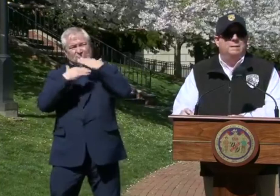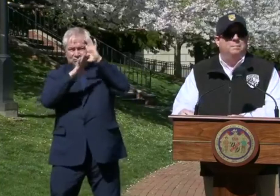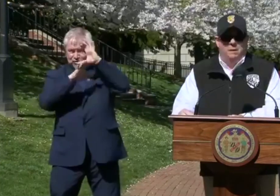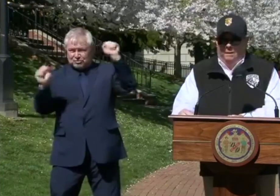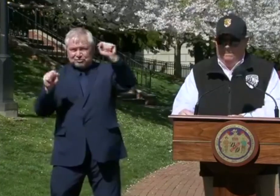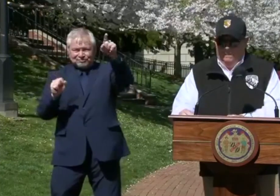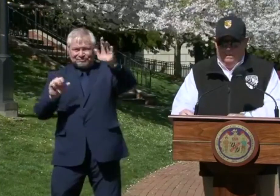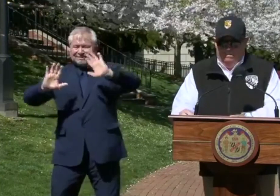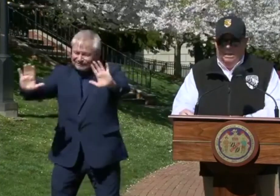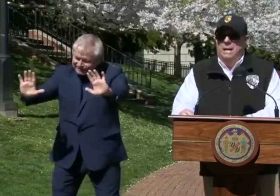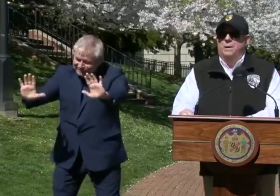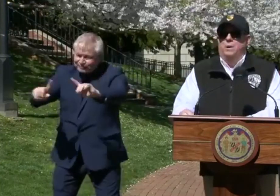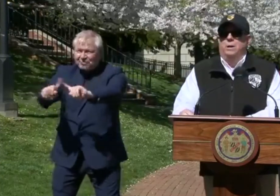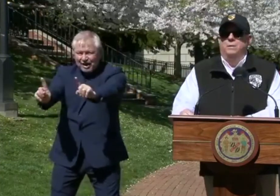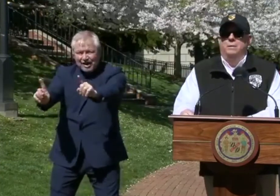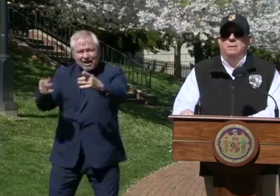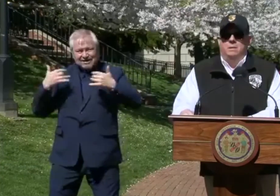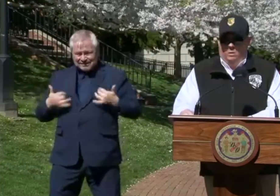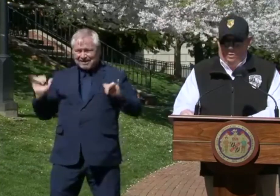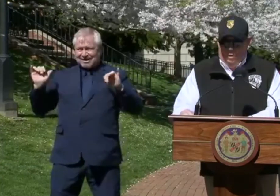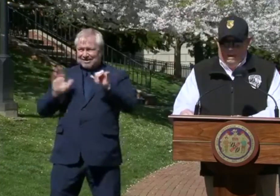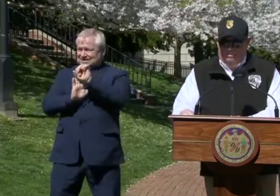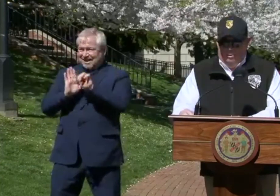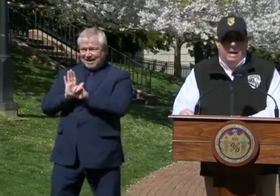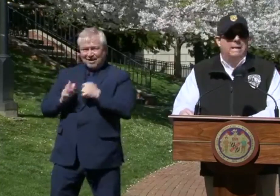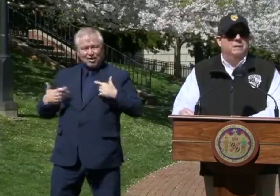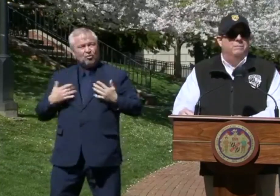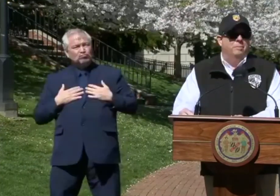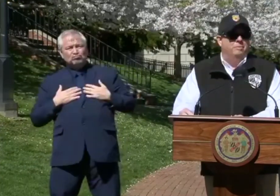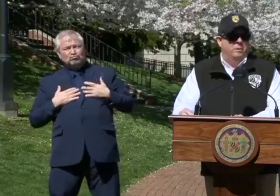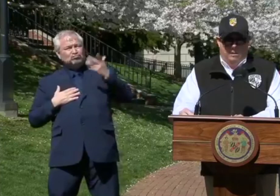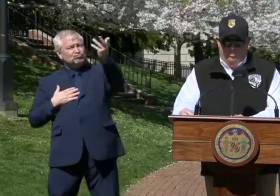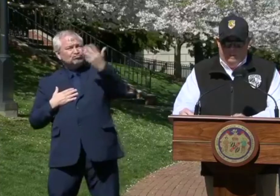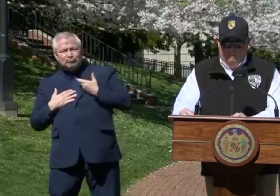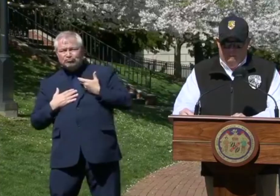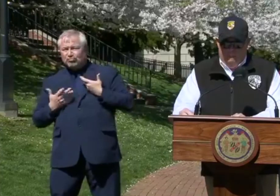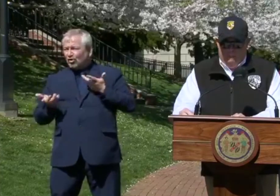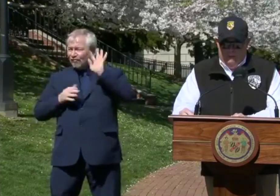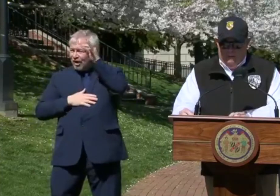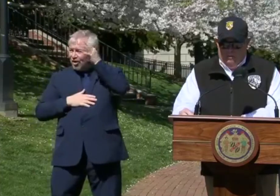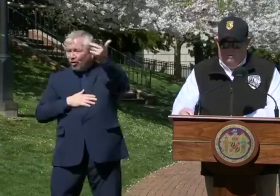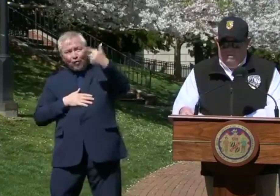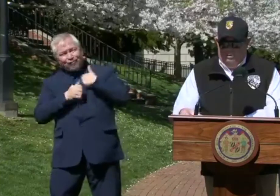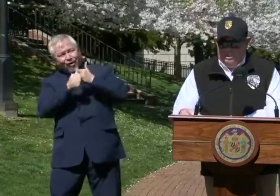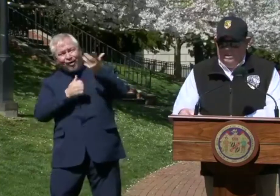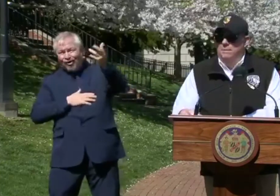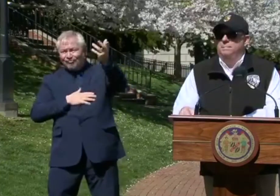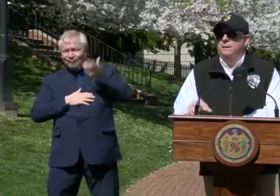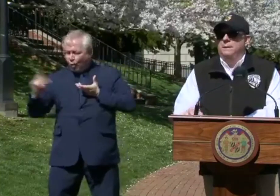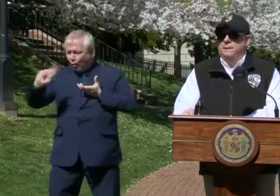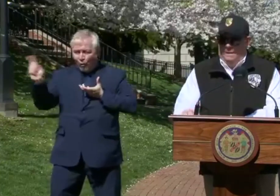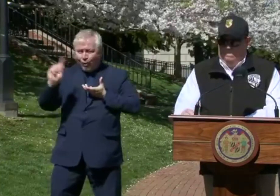not simply relying on or waiting for action from the federal government. We're very